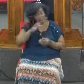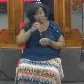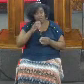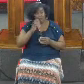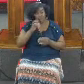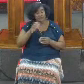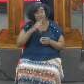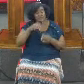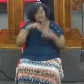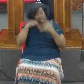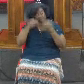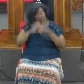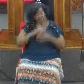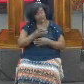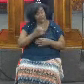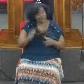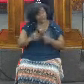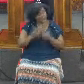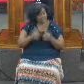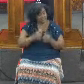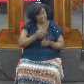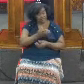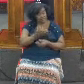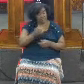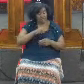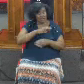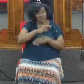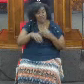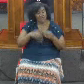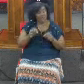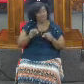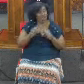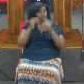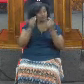of you. I challenge you in